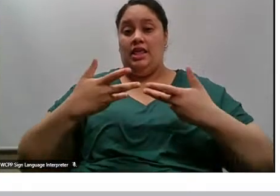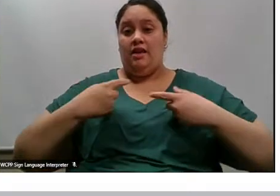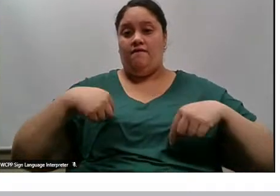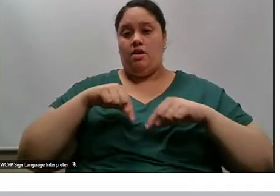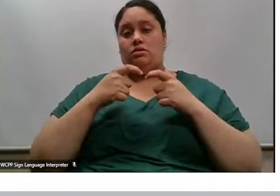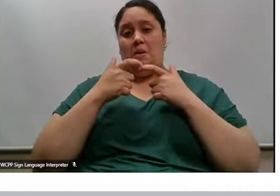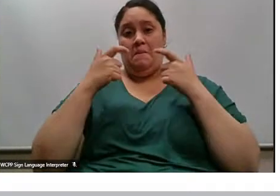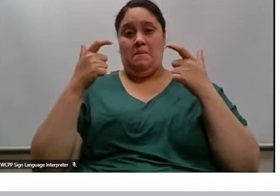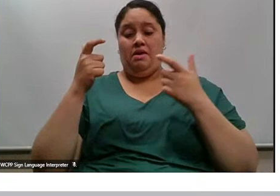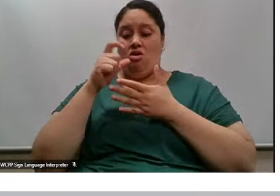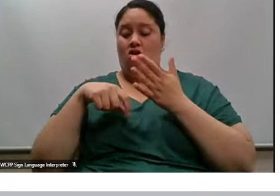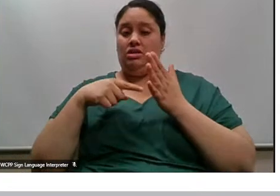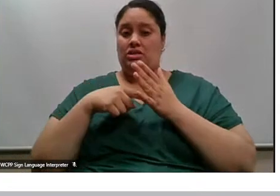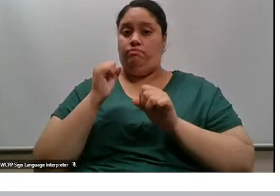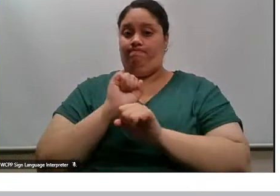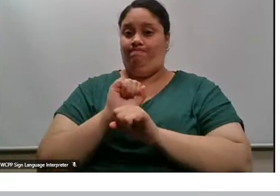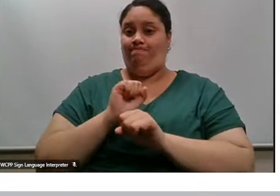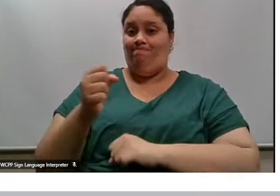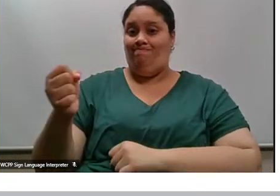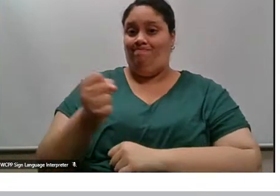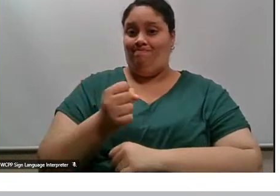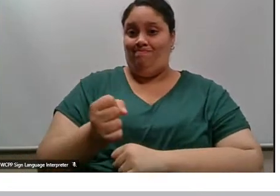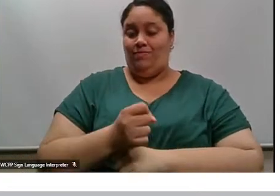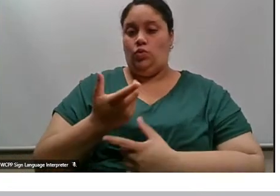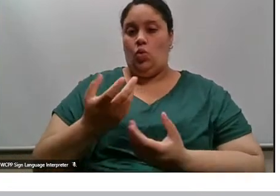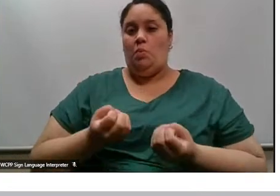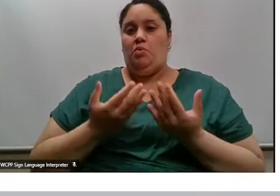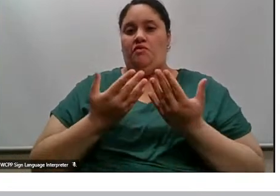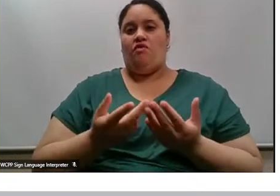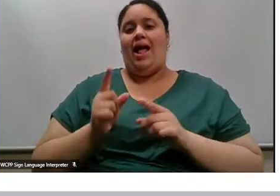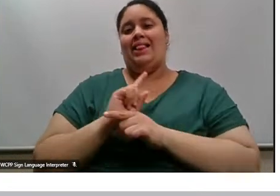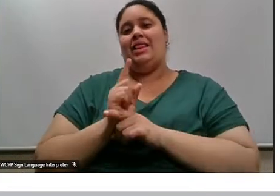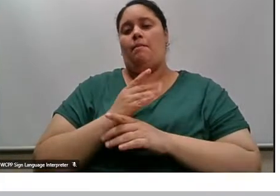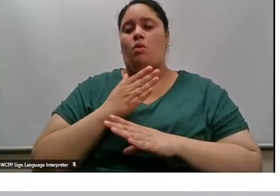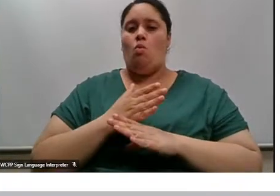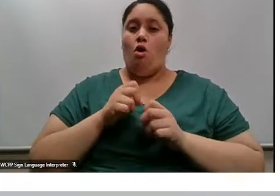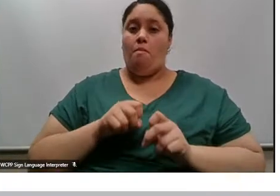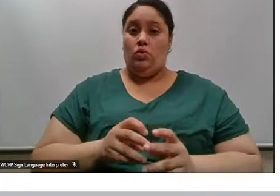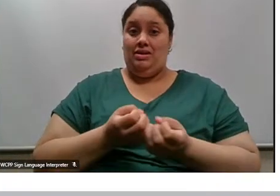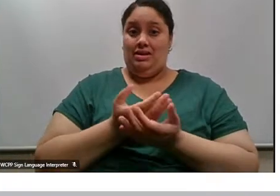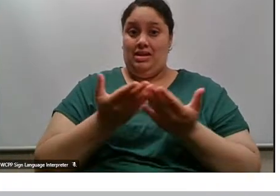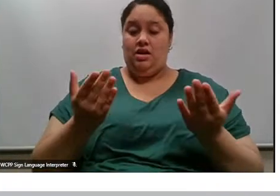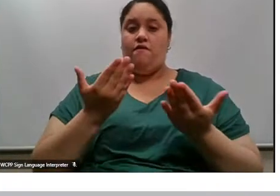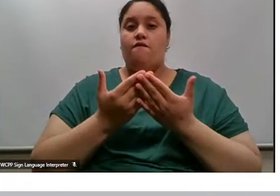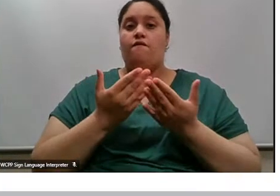large amount to employ or to provide temporary work opportunities